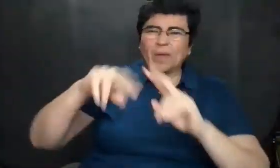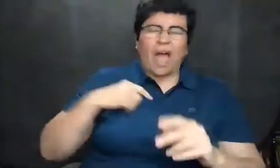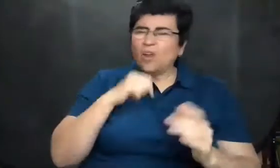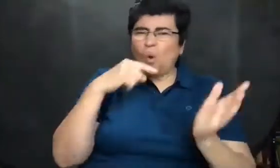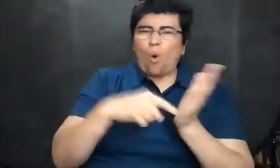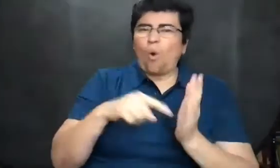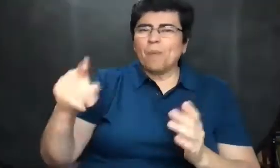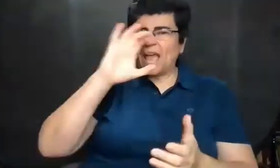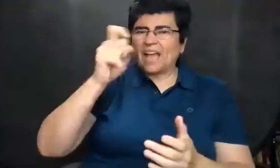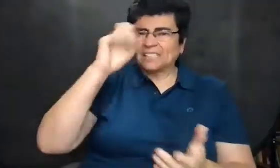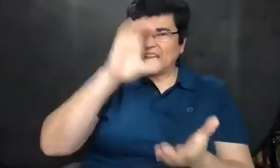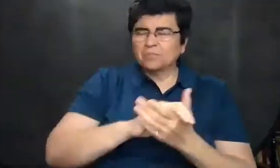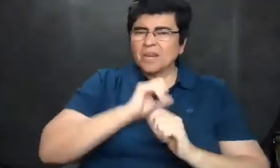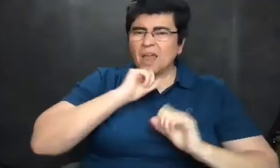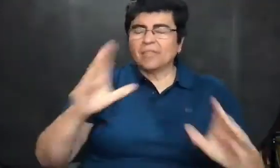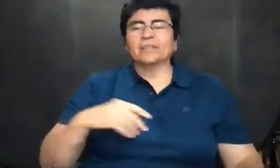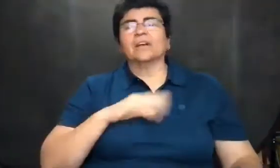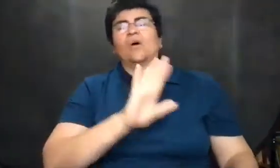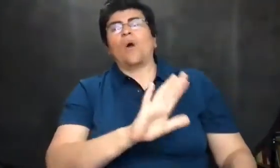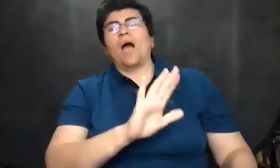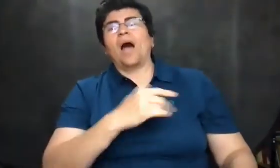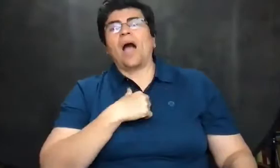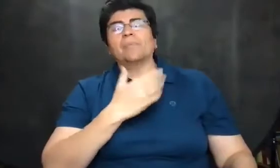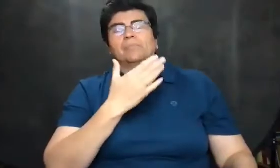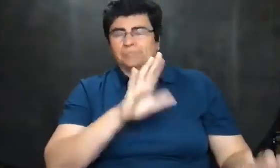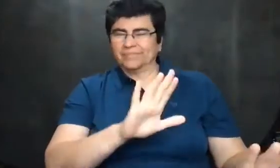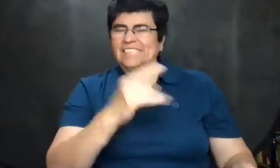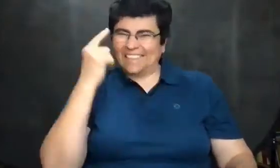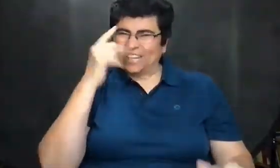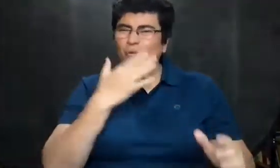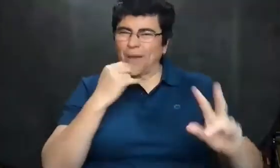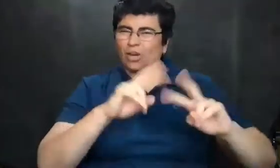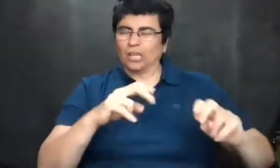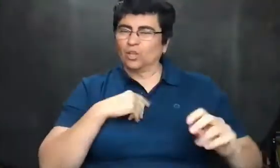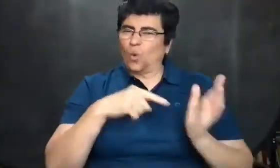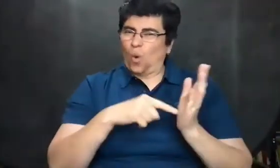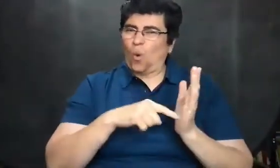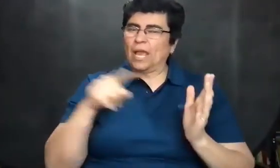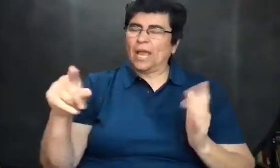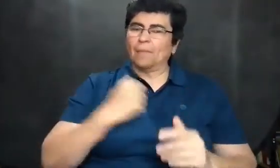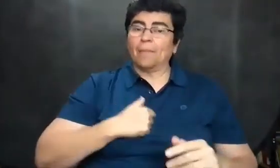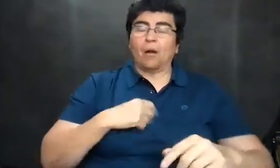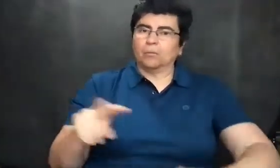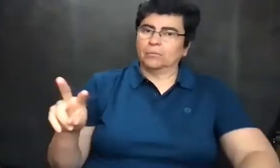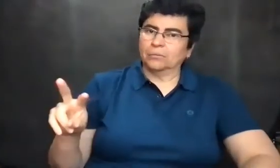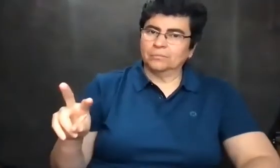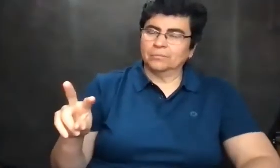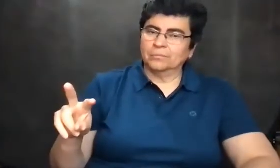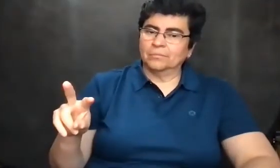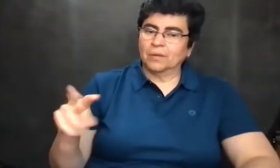said, well, I think you better look at that. She said, I think you owe him amends. And I was just so, I'll tell you, this is what I said to her.